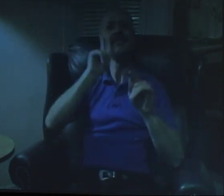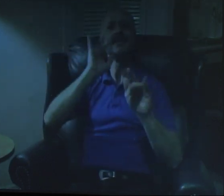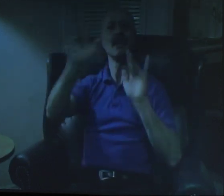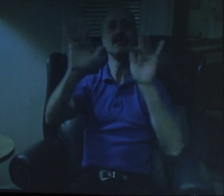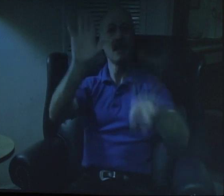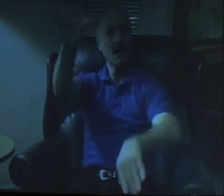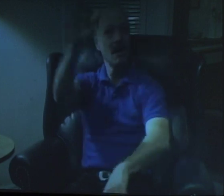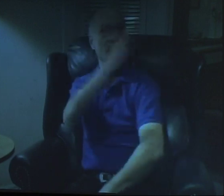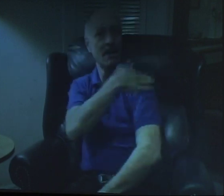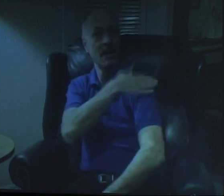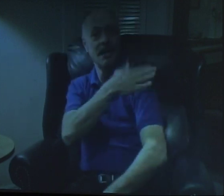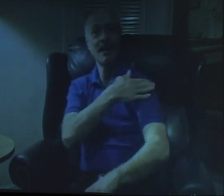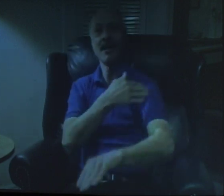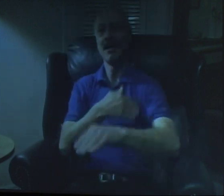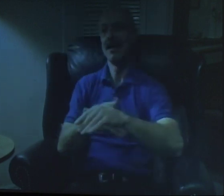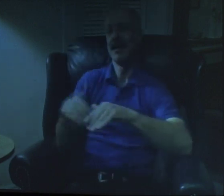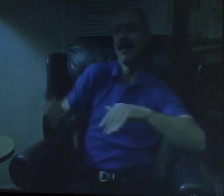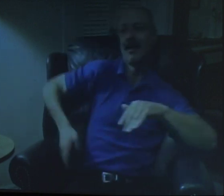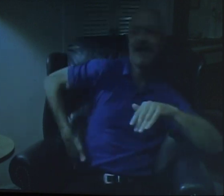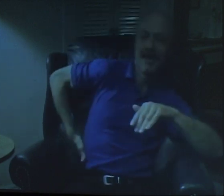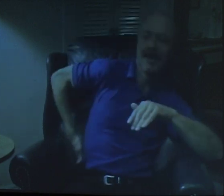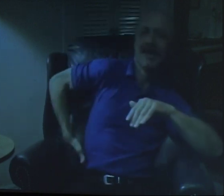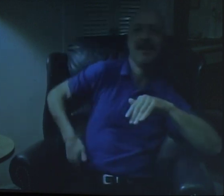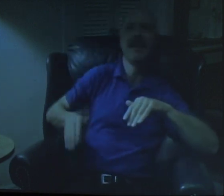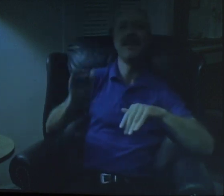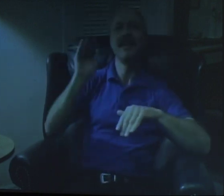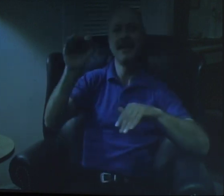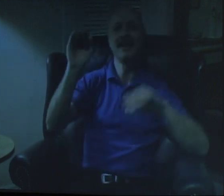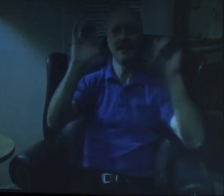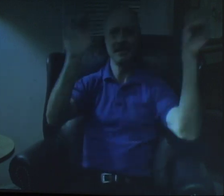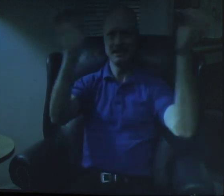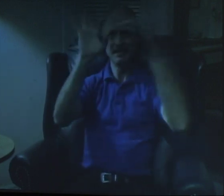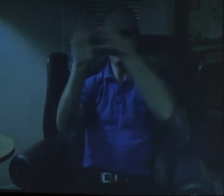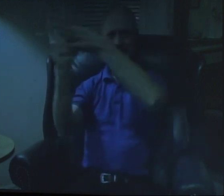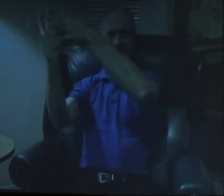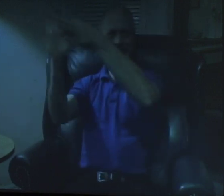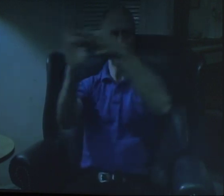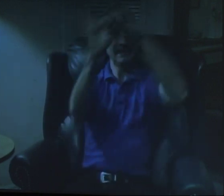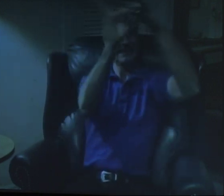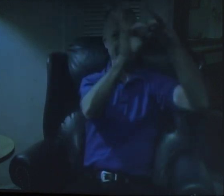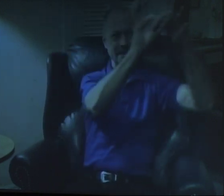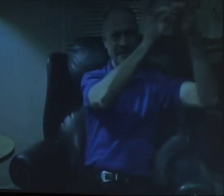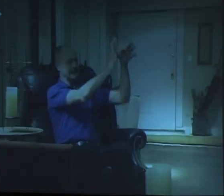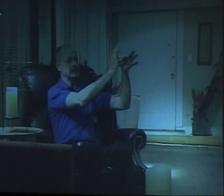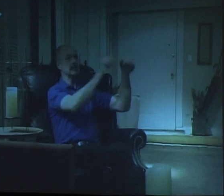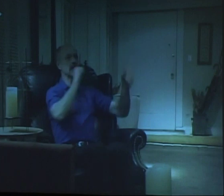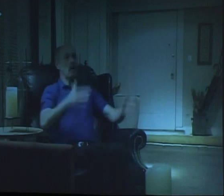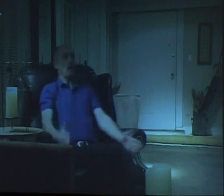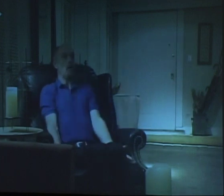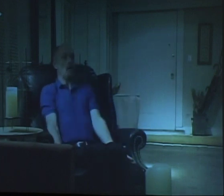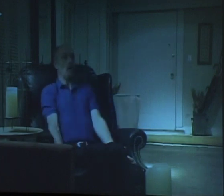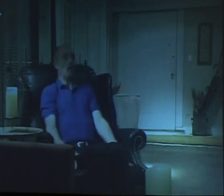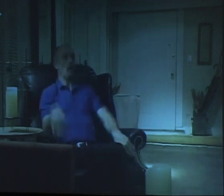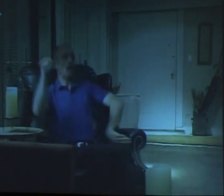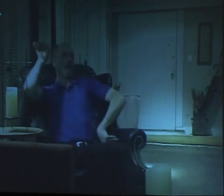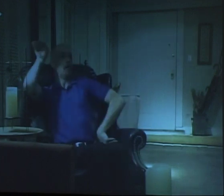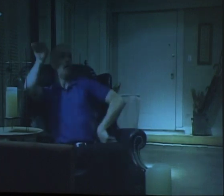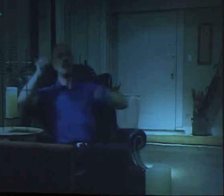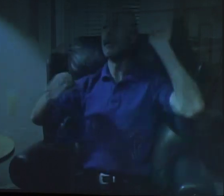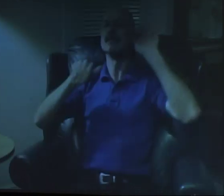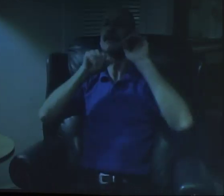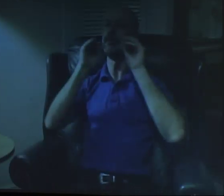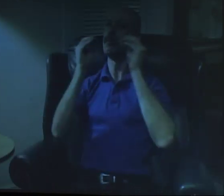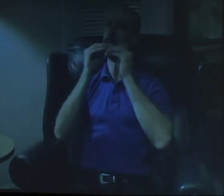mixed media in that mural as well. And for example, where deaf people tend to get each other's attention at the shoulder or at the